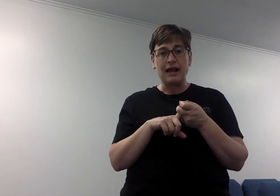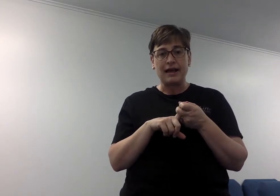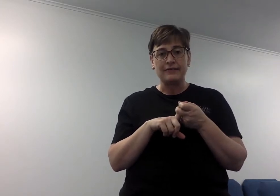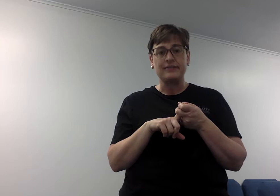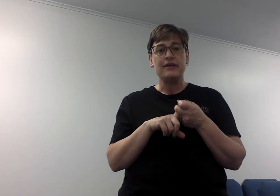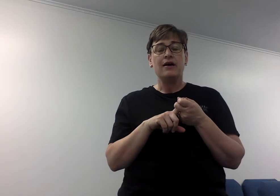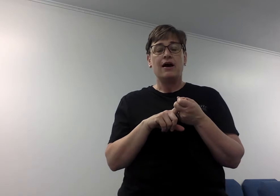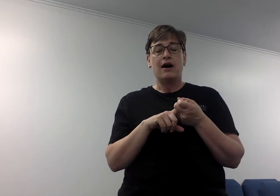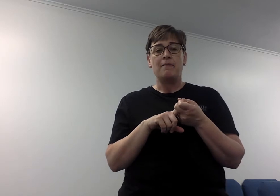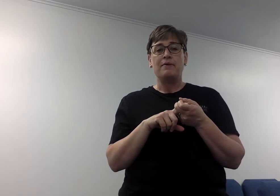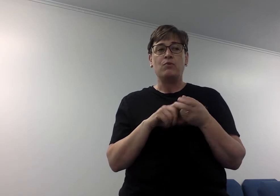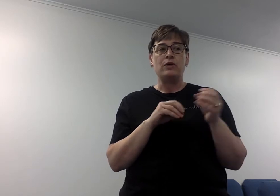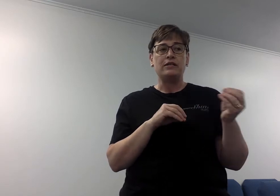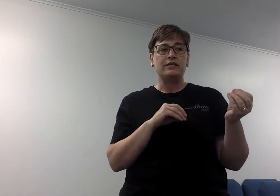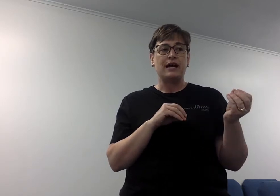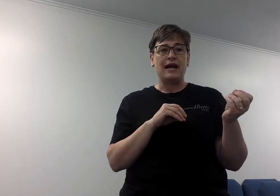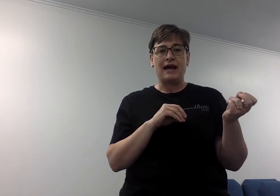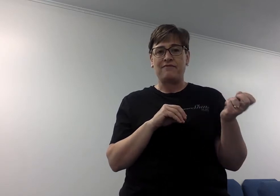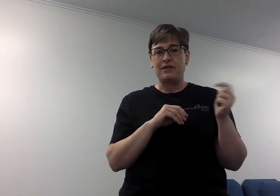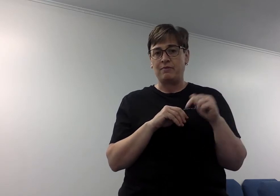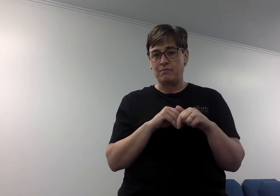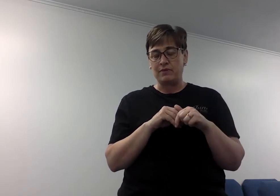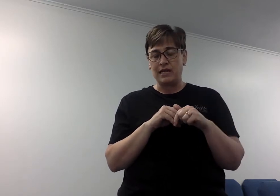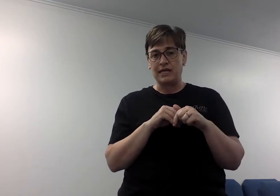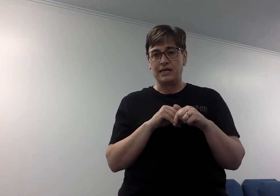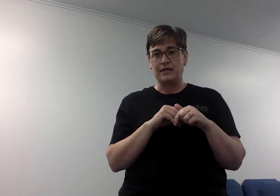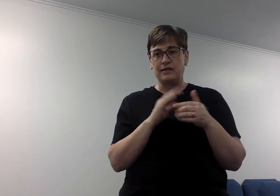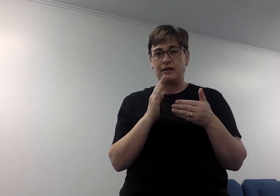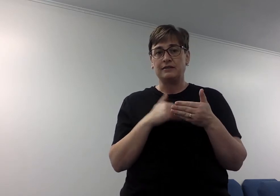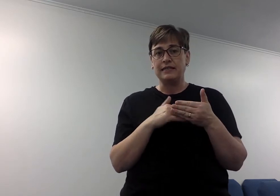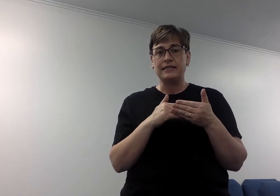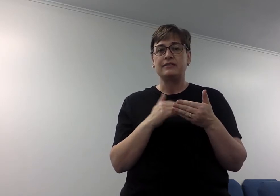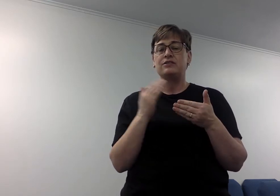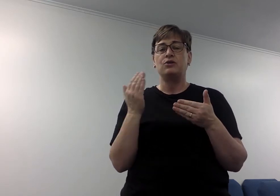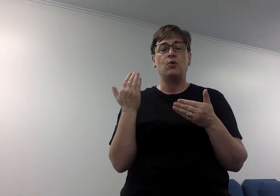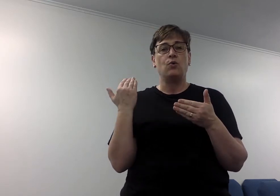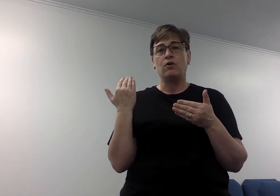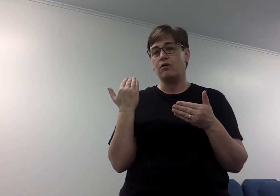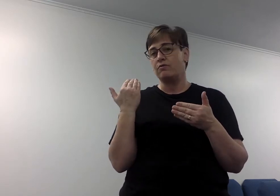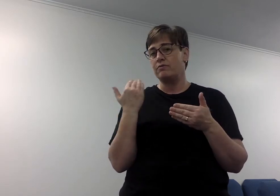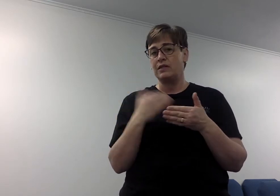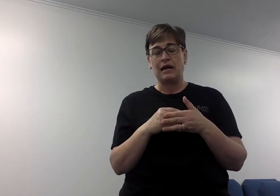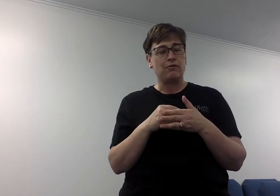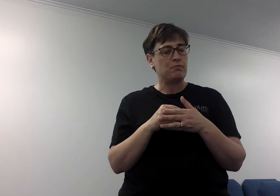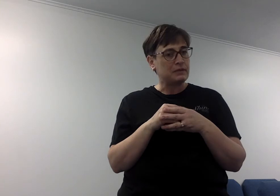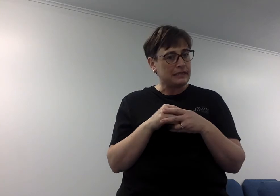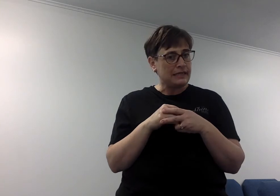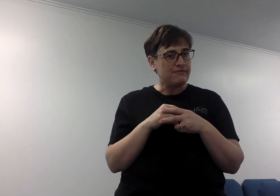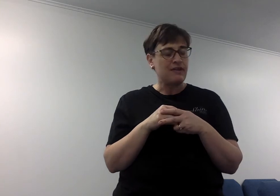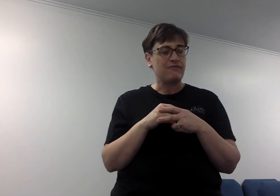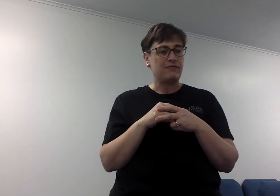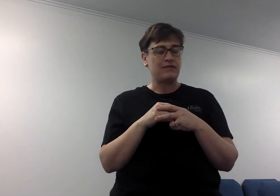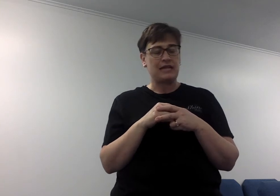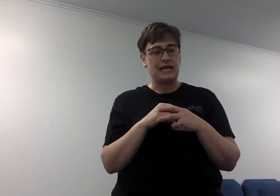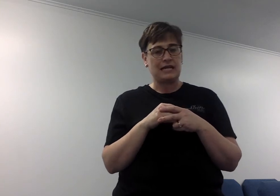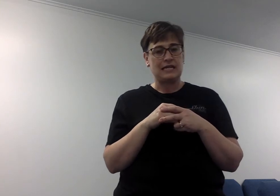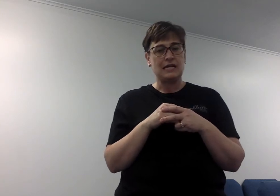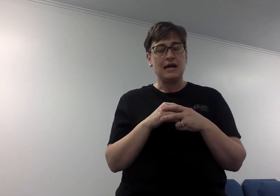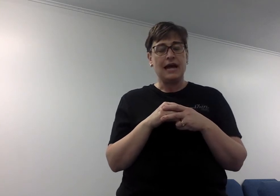class, but we did not have them in a list, or I don't believe I've given any